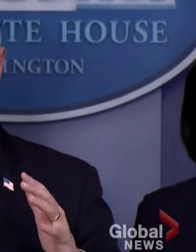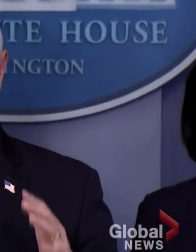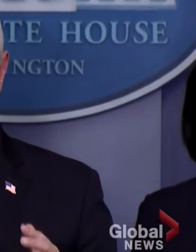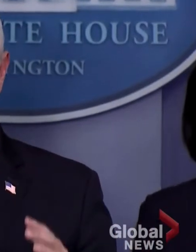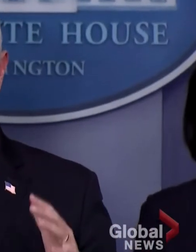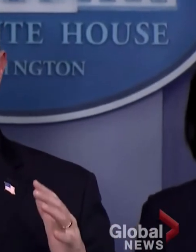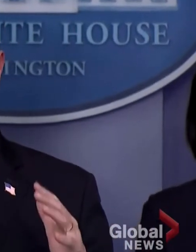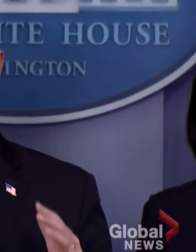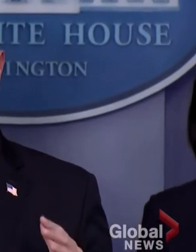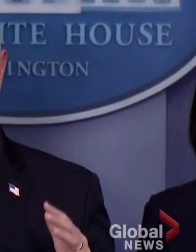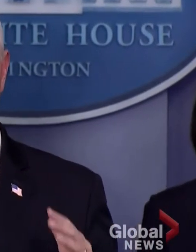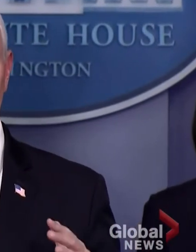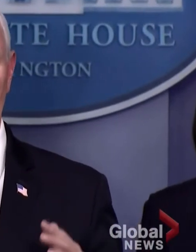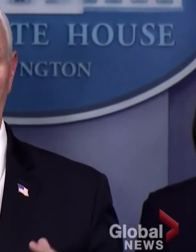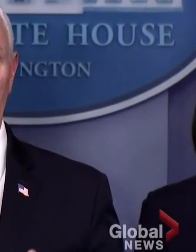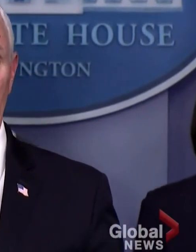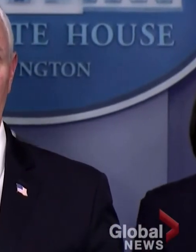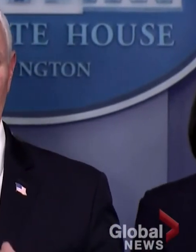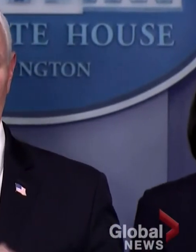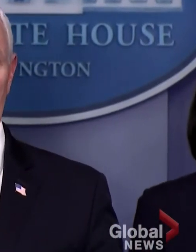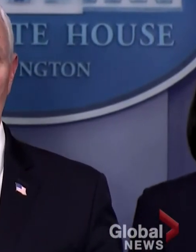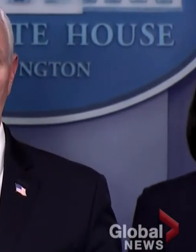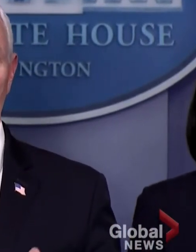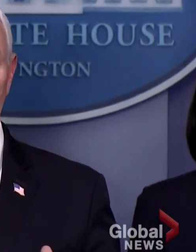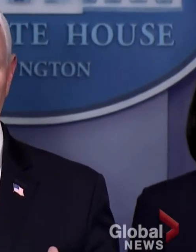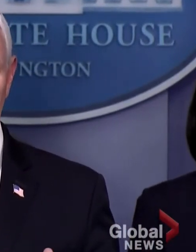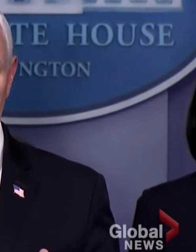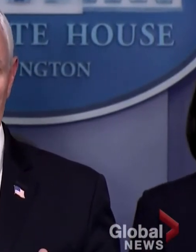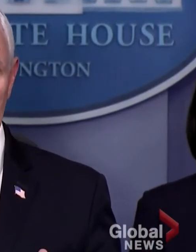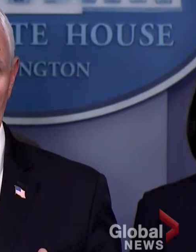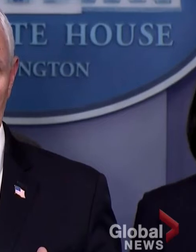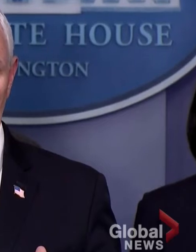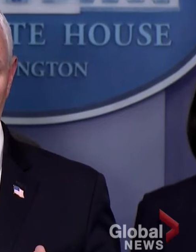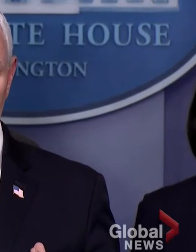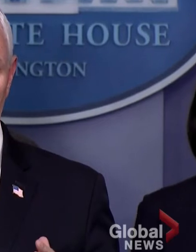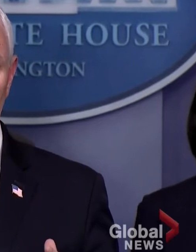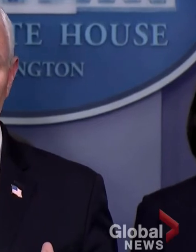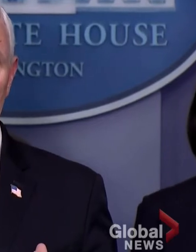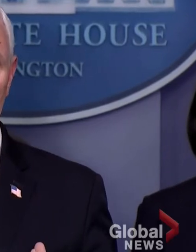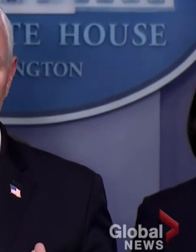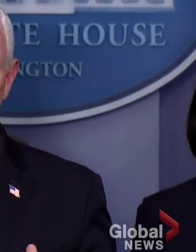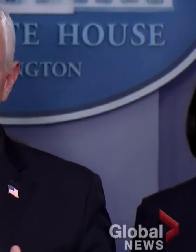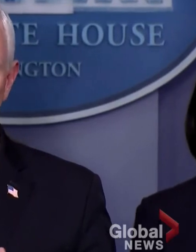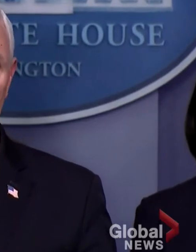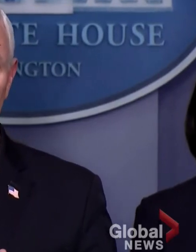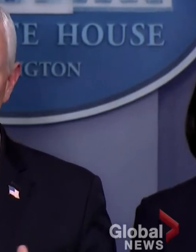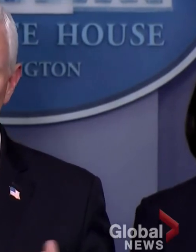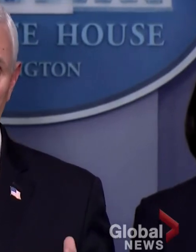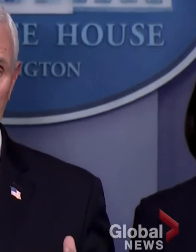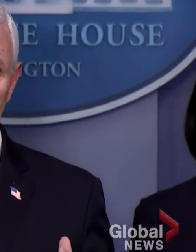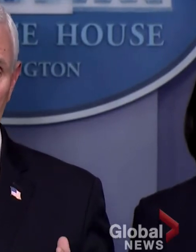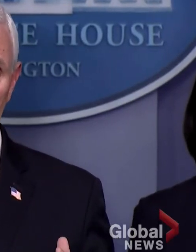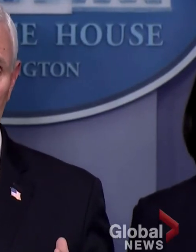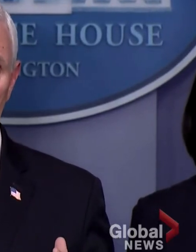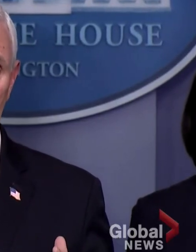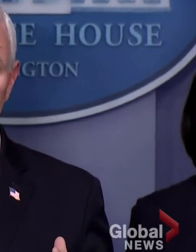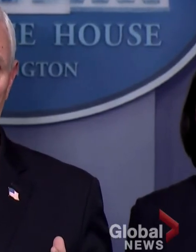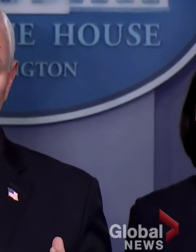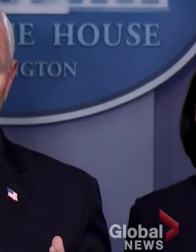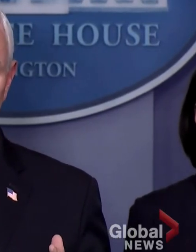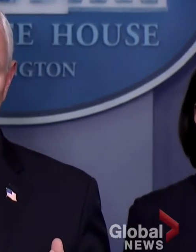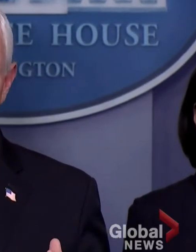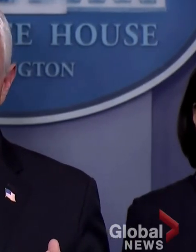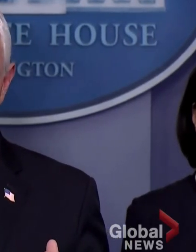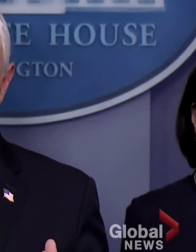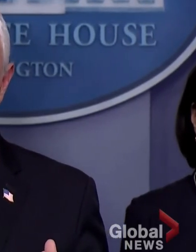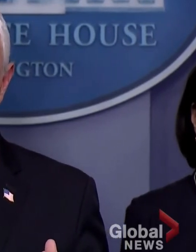HHS has designated the coronavirus test as an essential health benefit. That means, by definition, it's covered in the private health